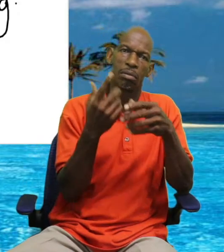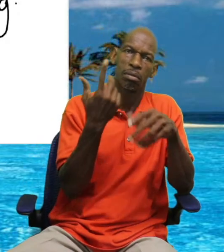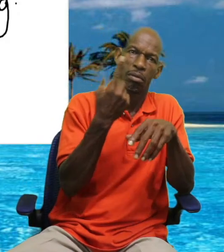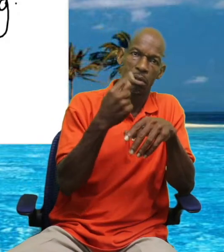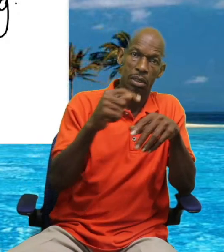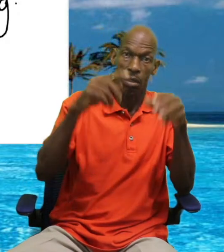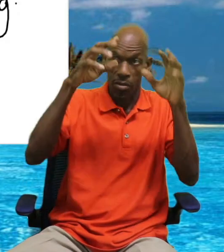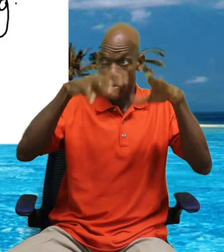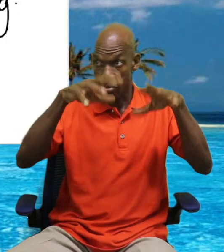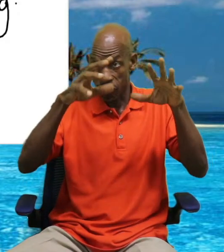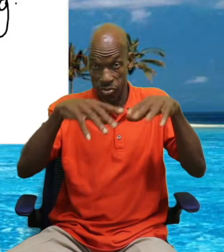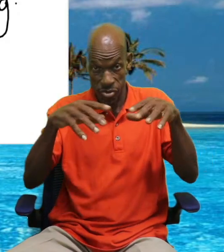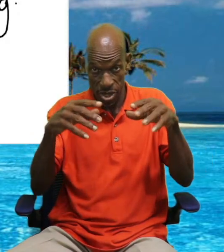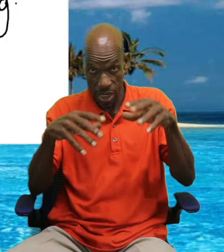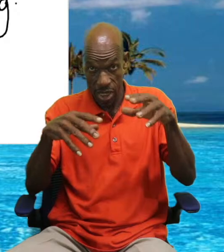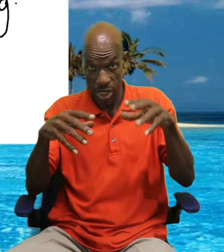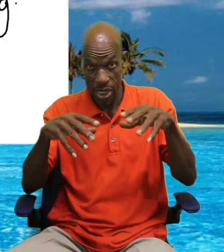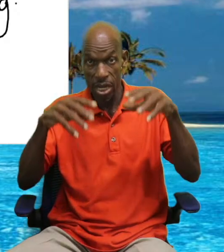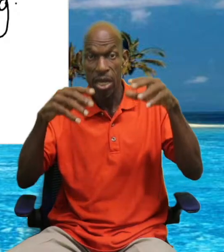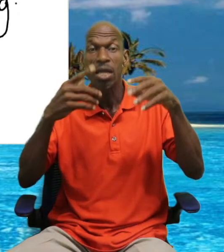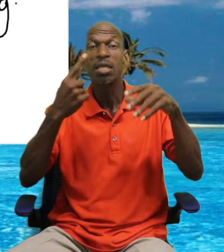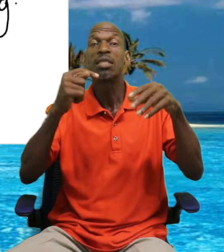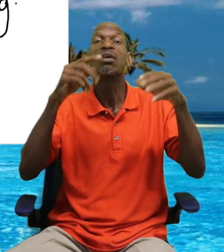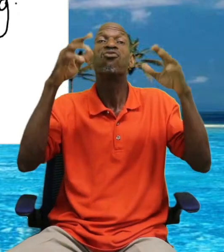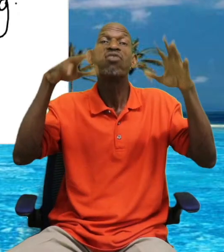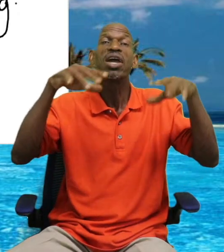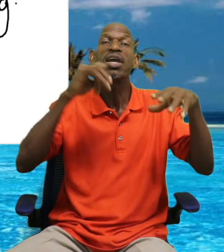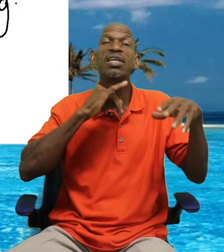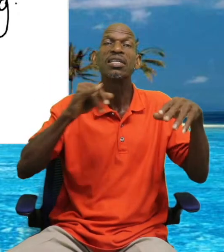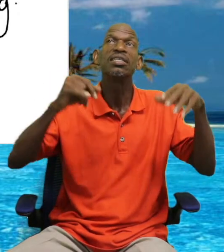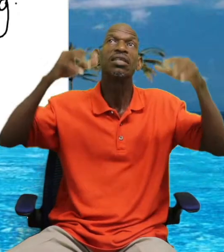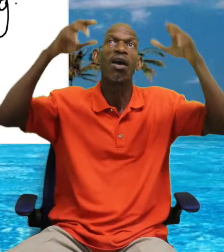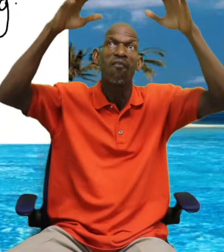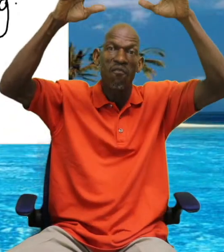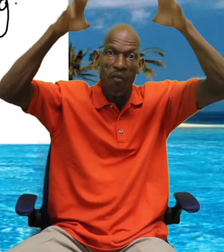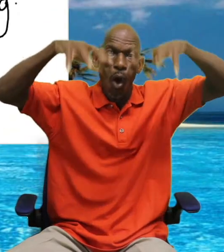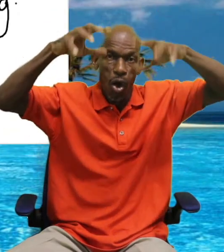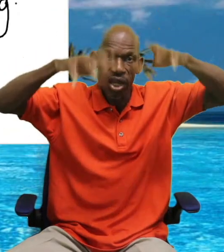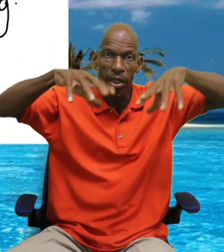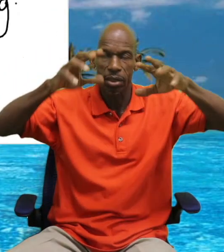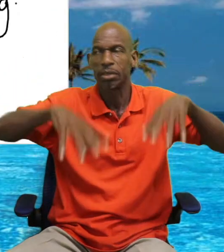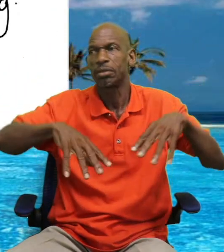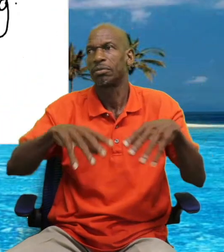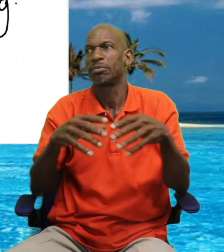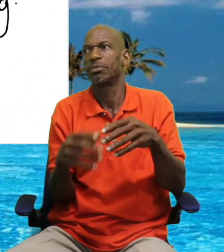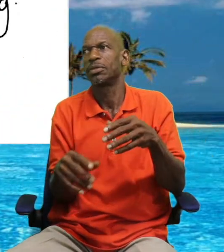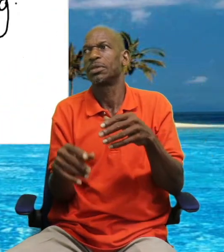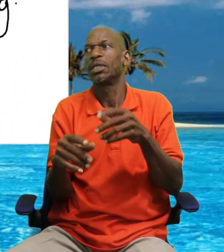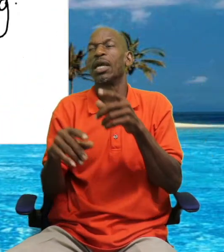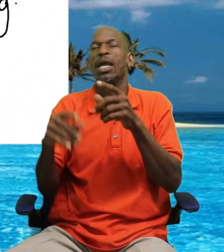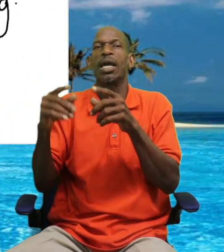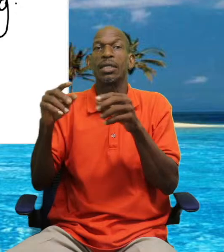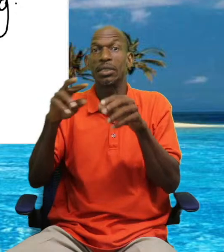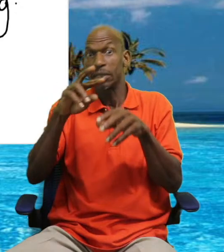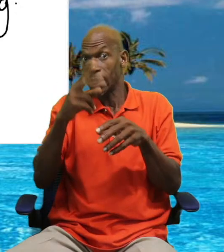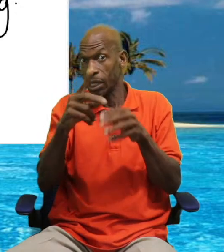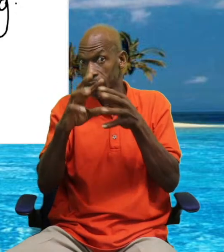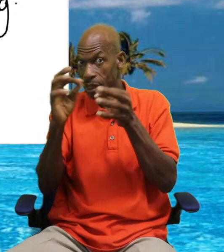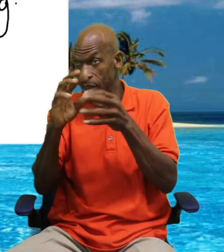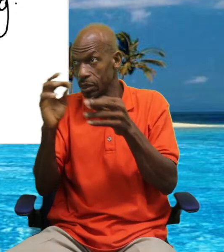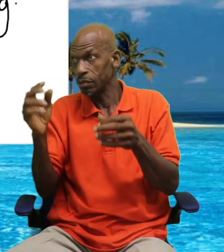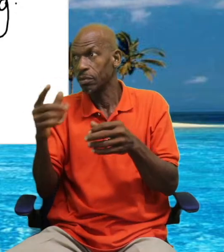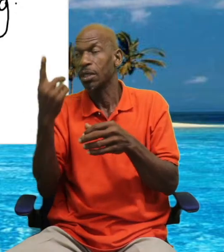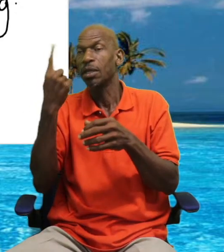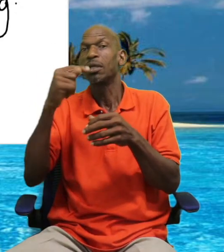So you are joining these two sentences in number one, but you have to look at the idea. What is the idea? Is